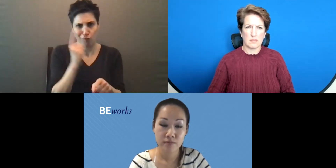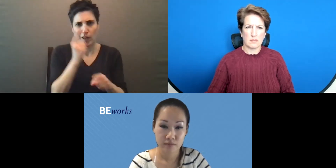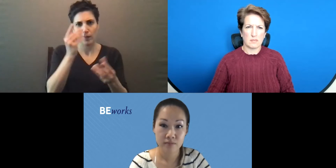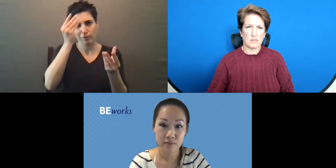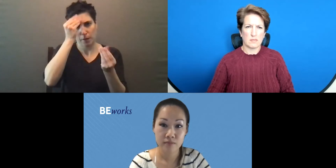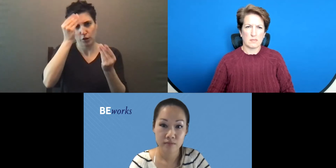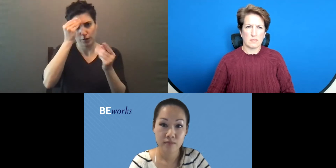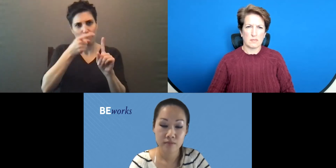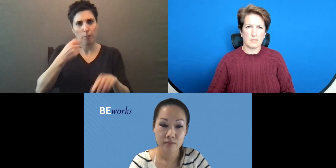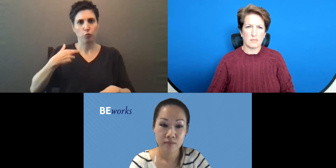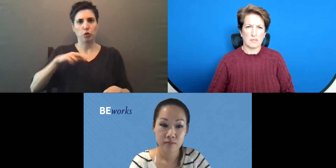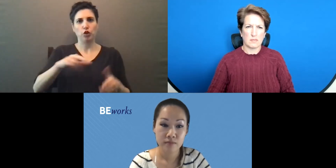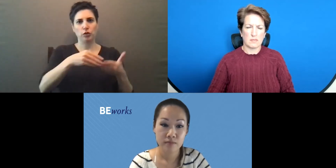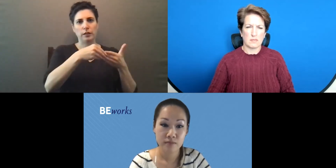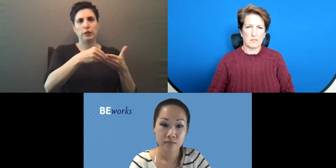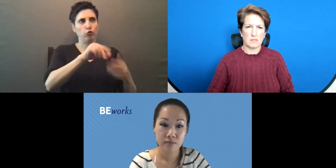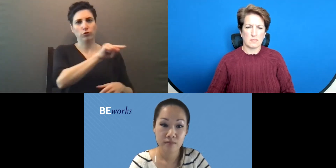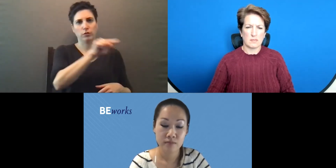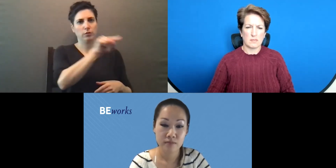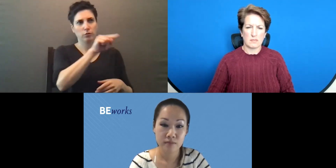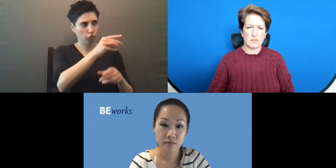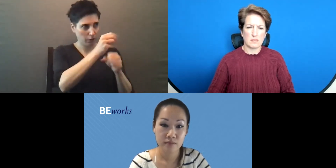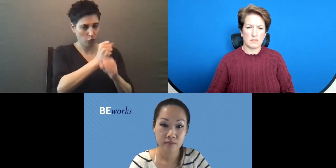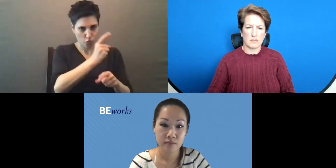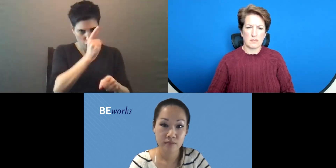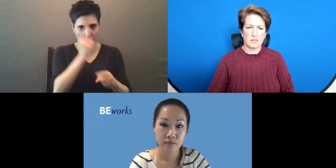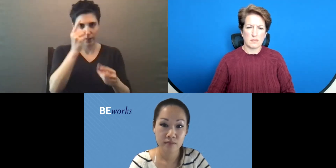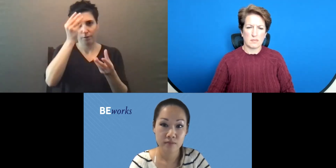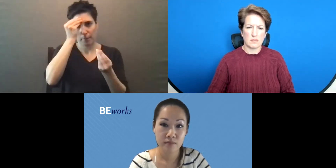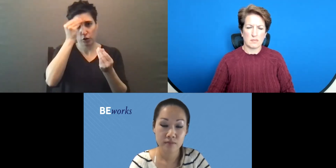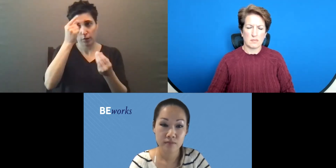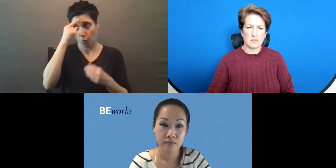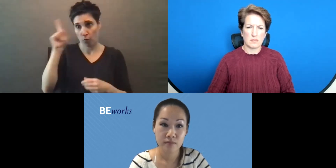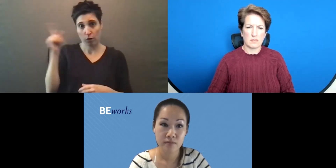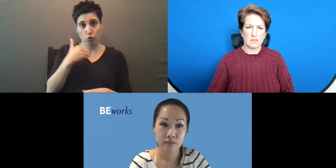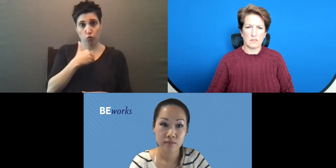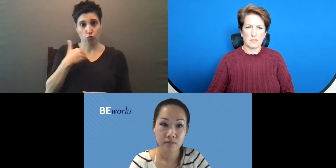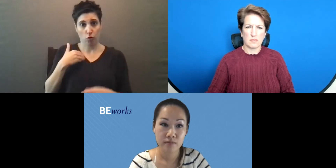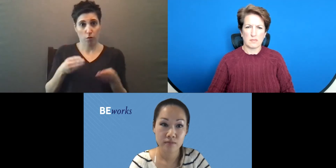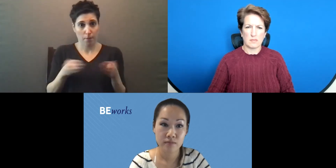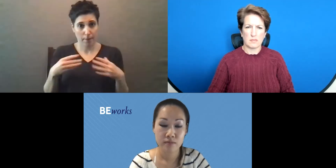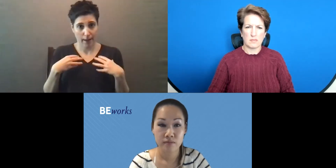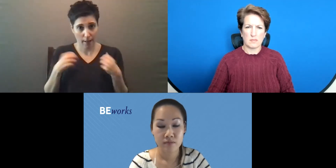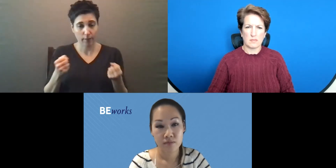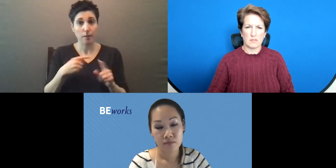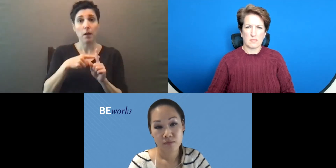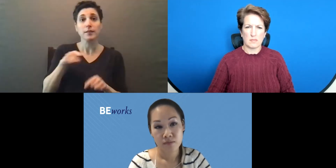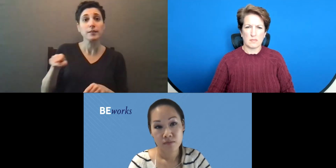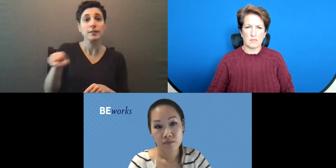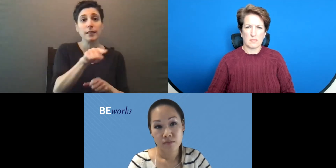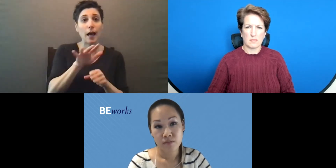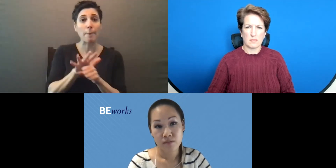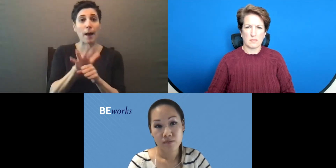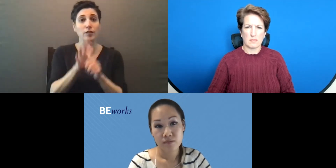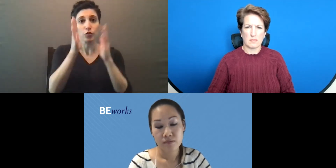authorities, so that both Toronto Public Health as well as the ambassadors can